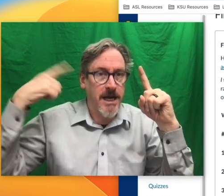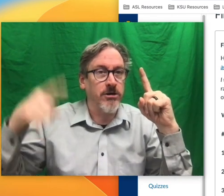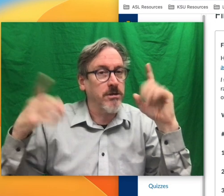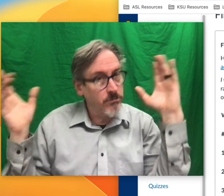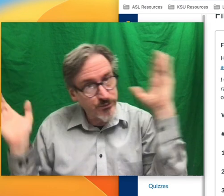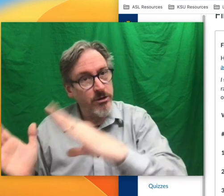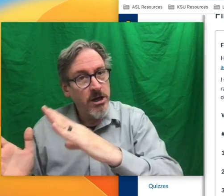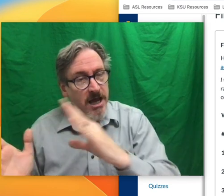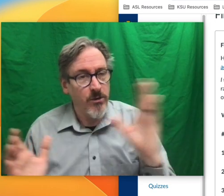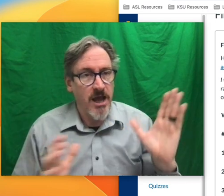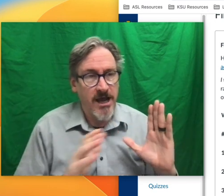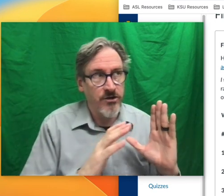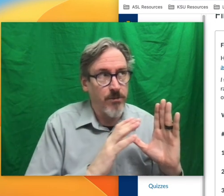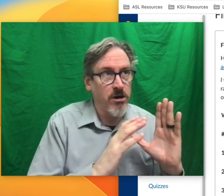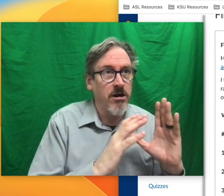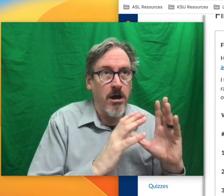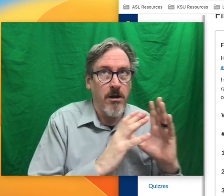gets tired.